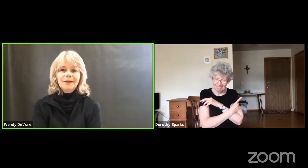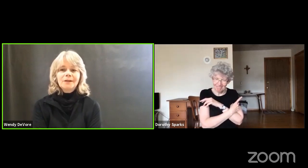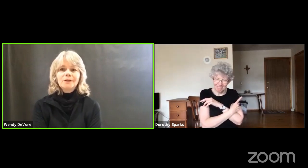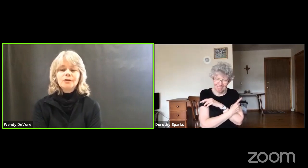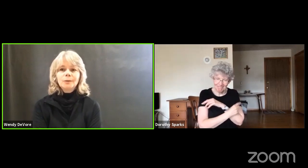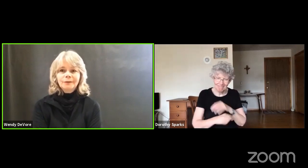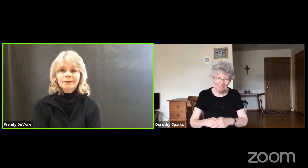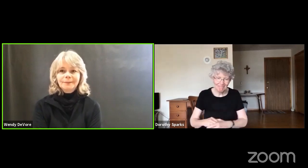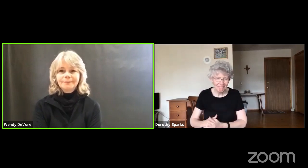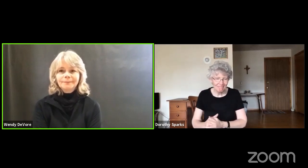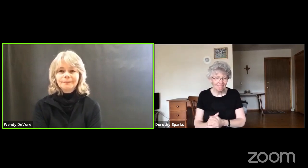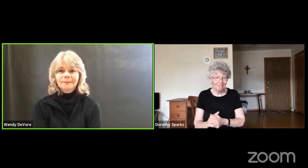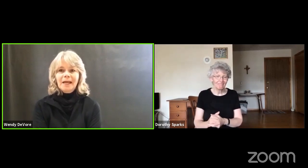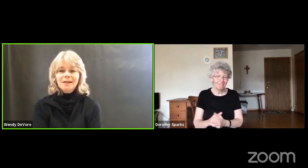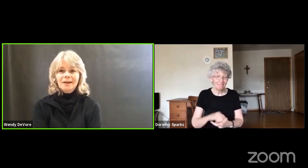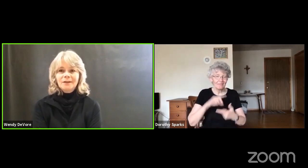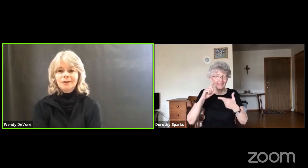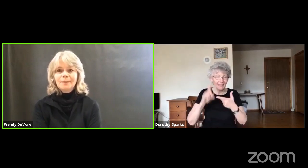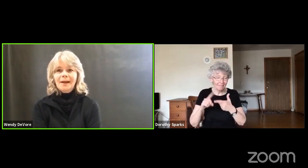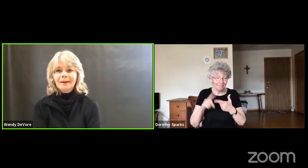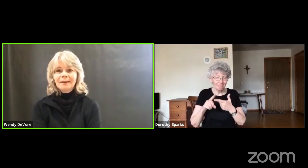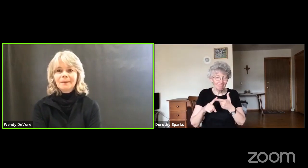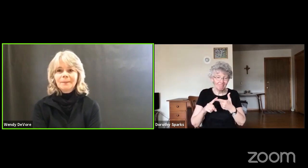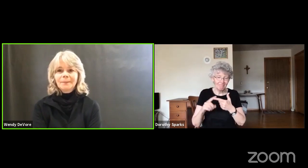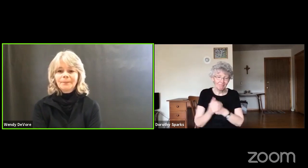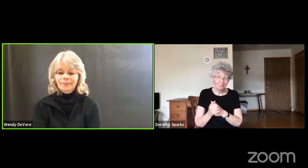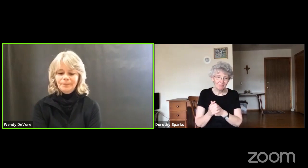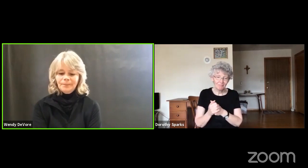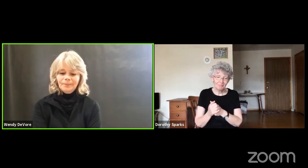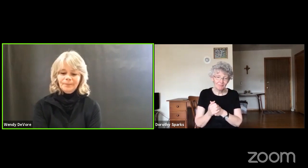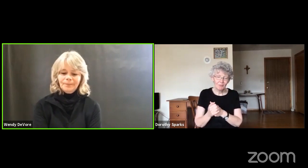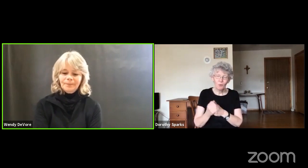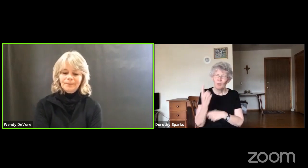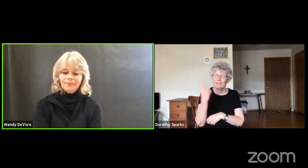forward into Jerusalem and not turn back.